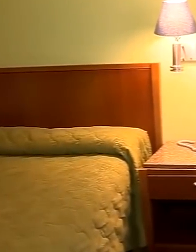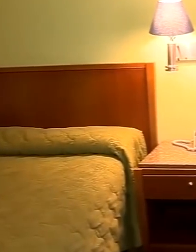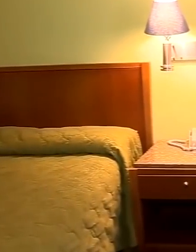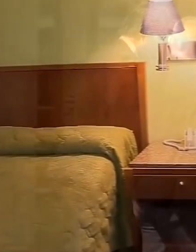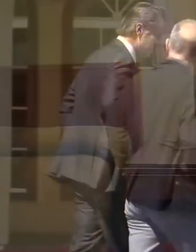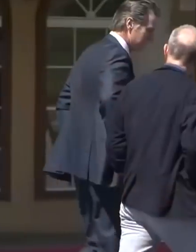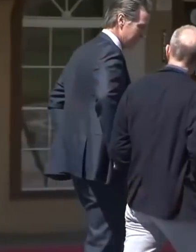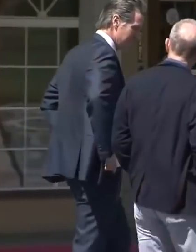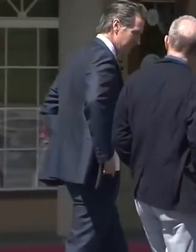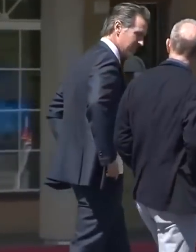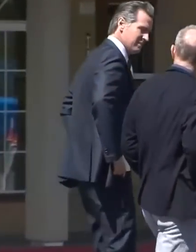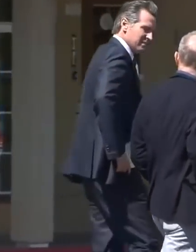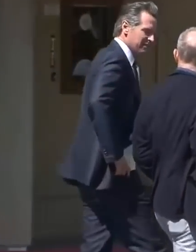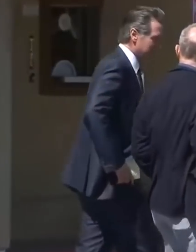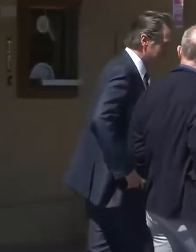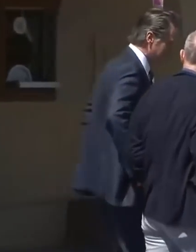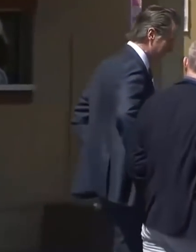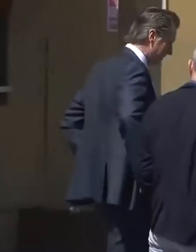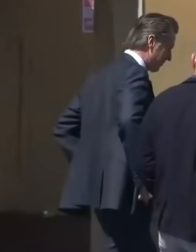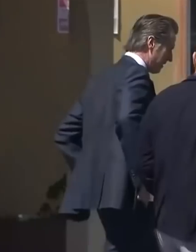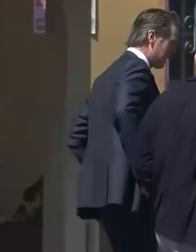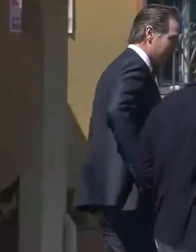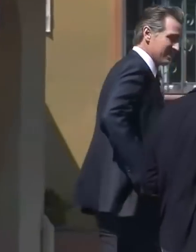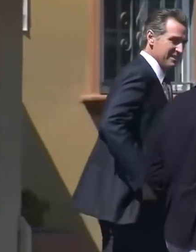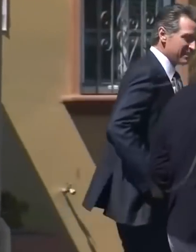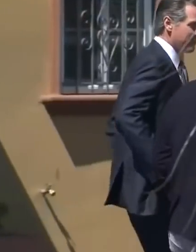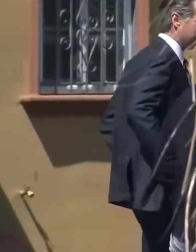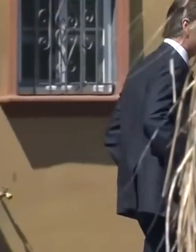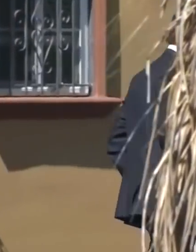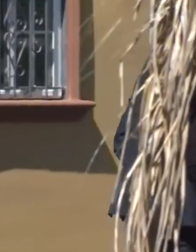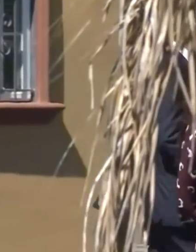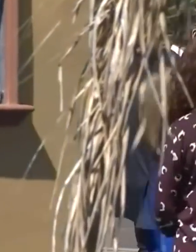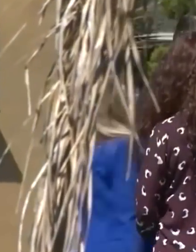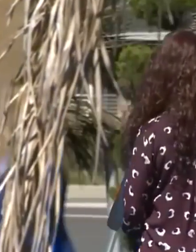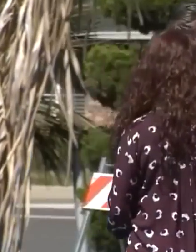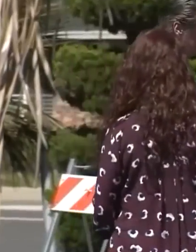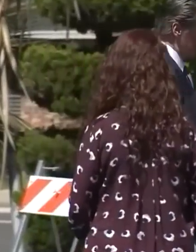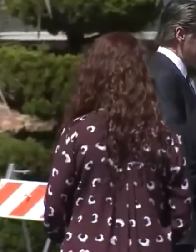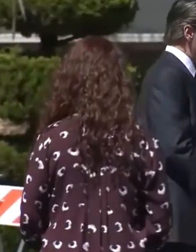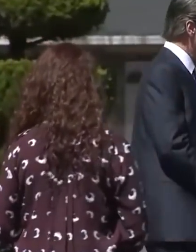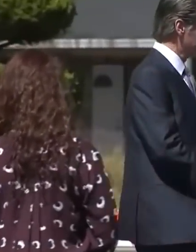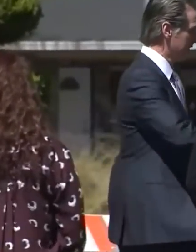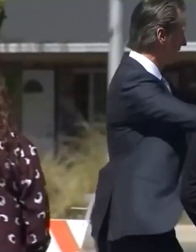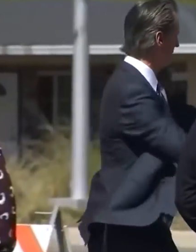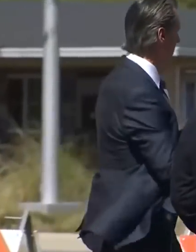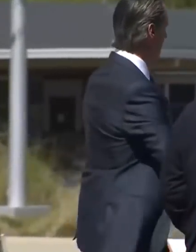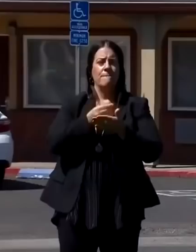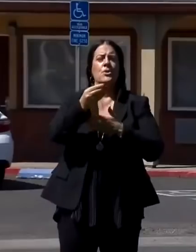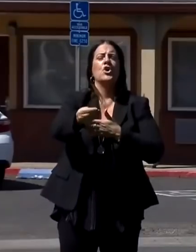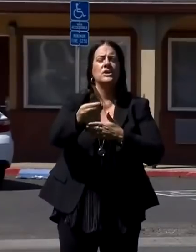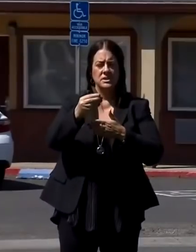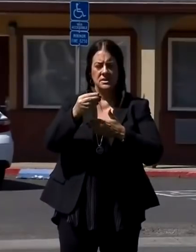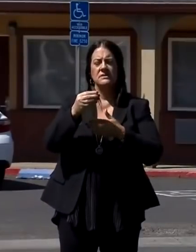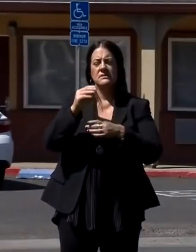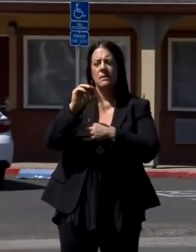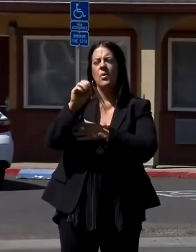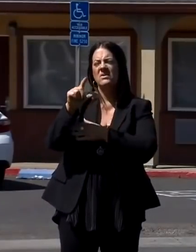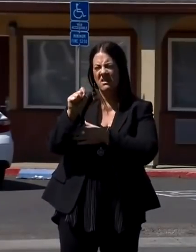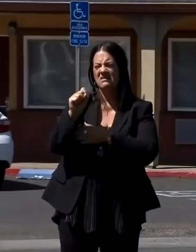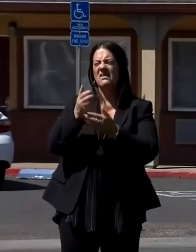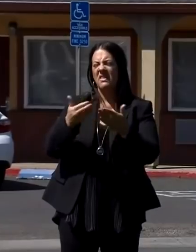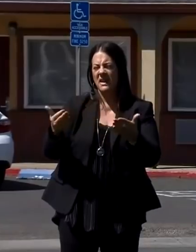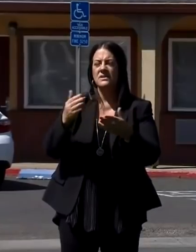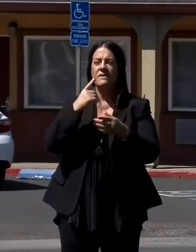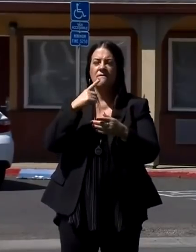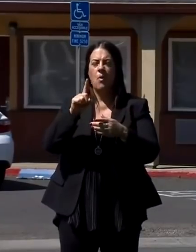in isolation. Speaking in West Sacramento, the governor called it a solution beyond the pandemic. So we can look more long-term as this